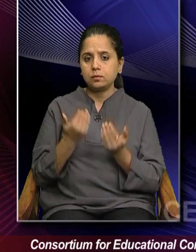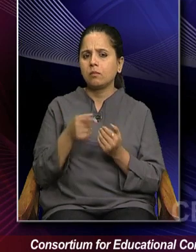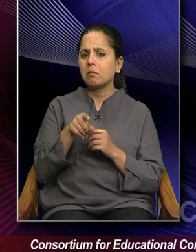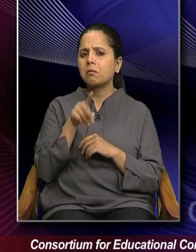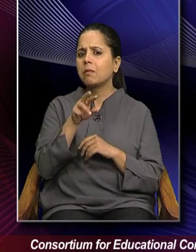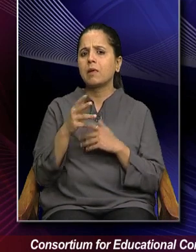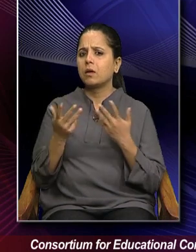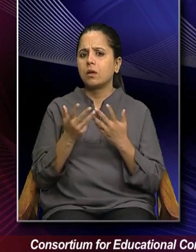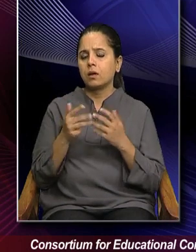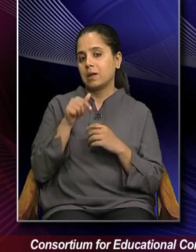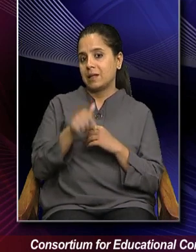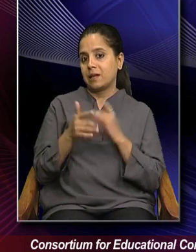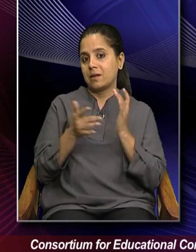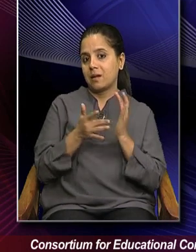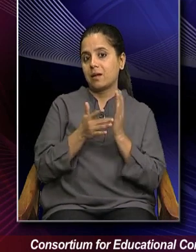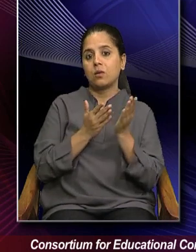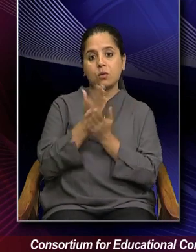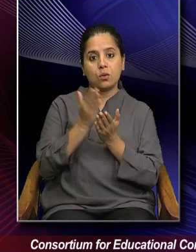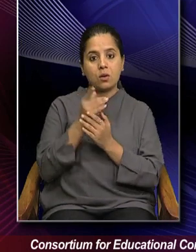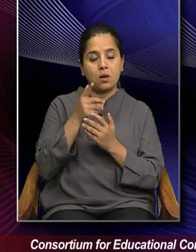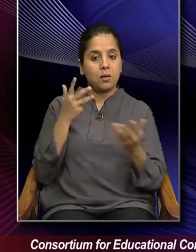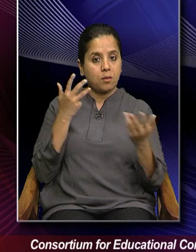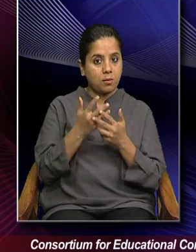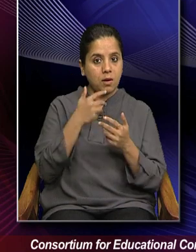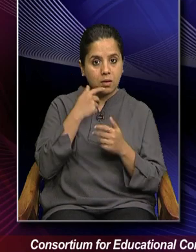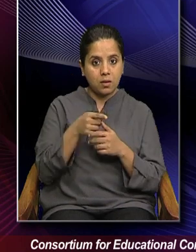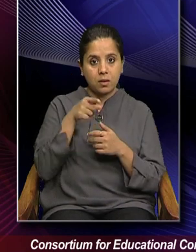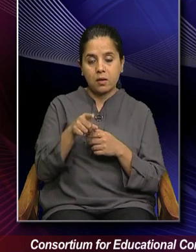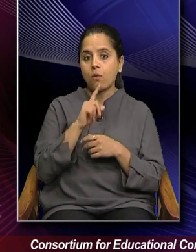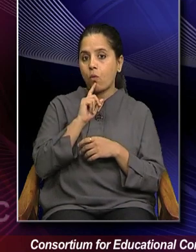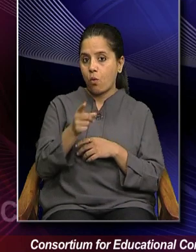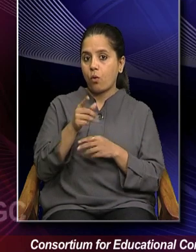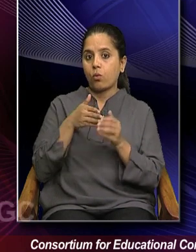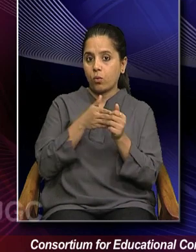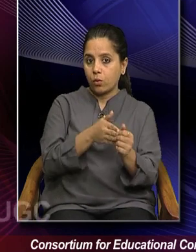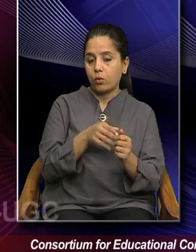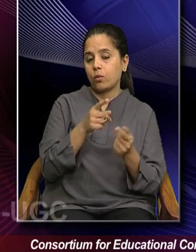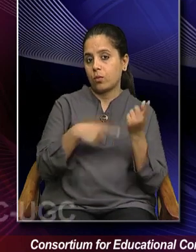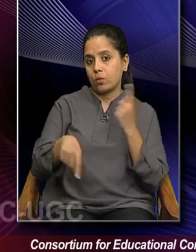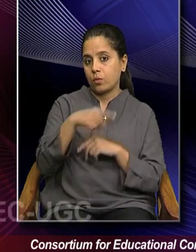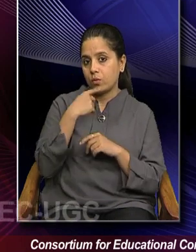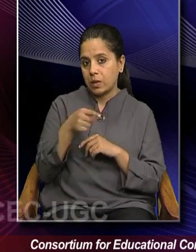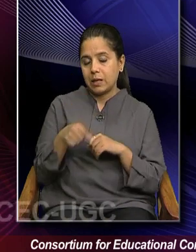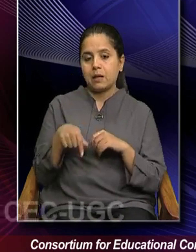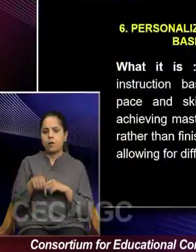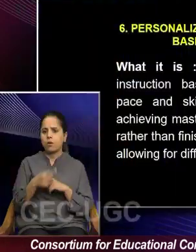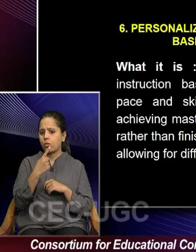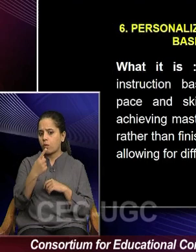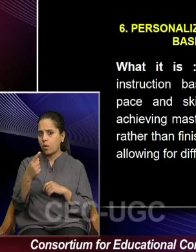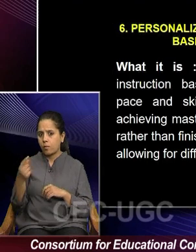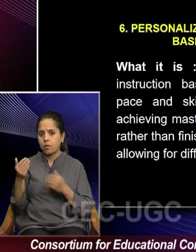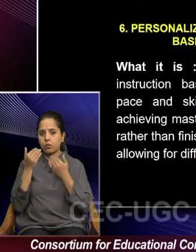this? This technique tailors the instruction based on each